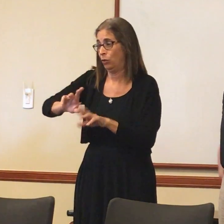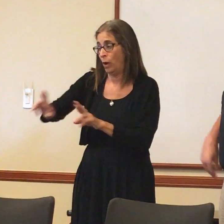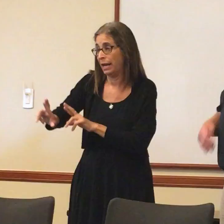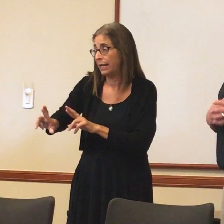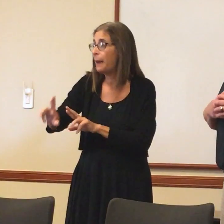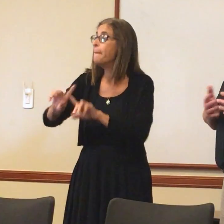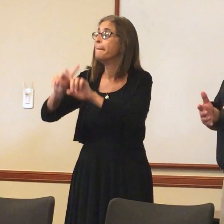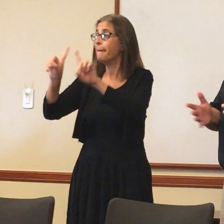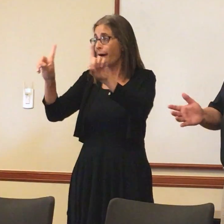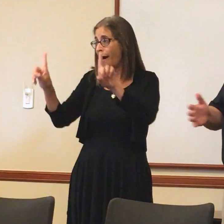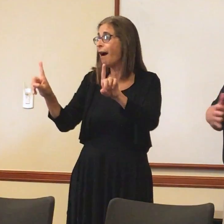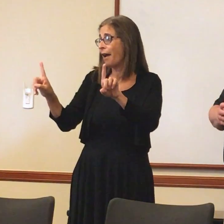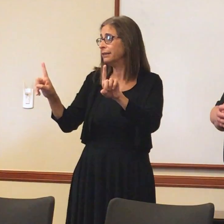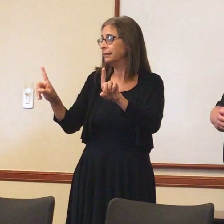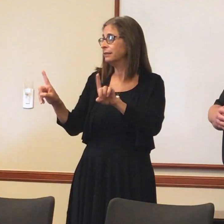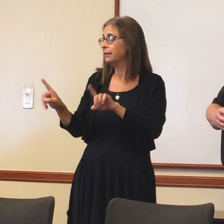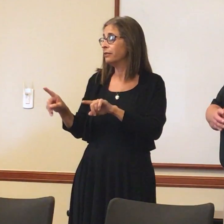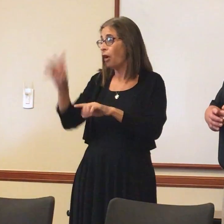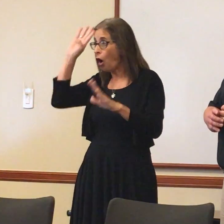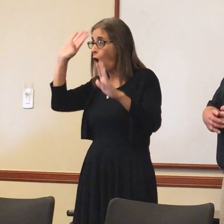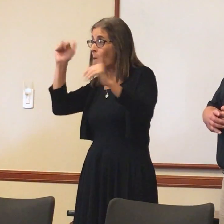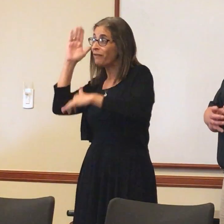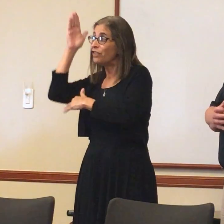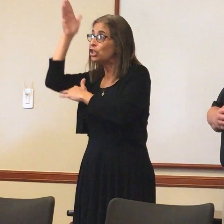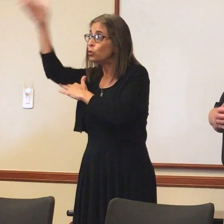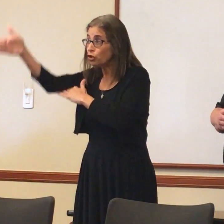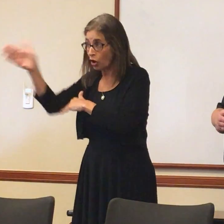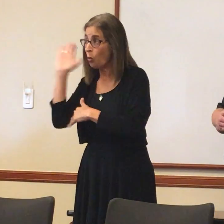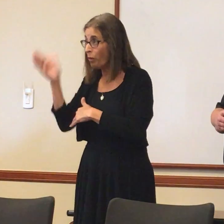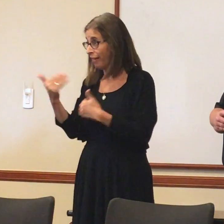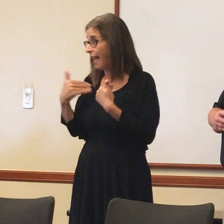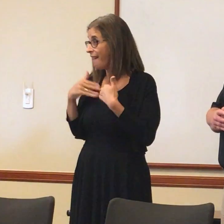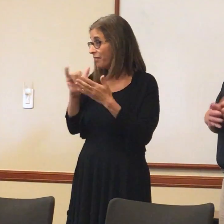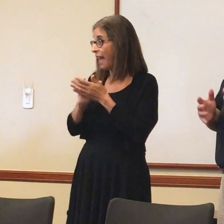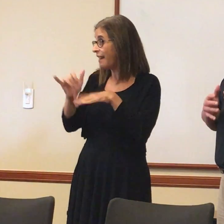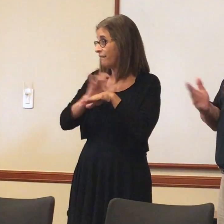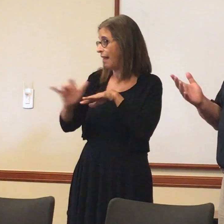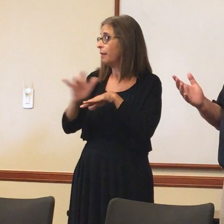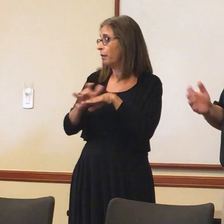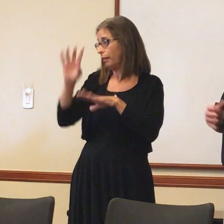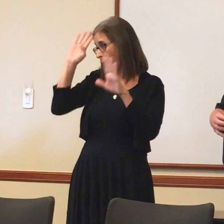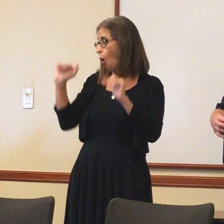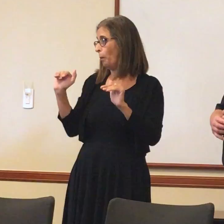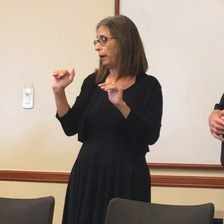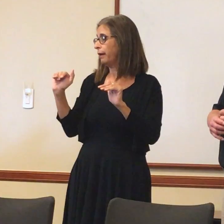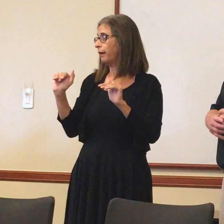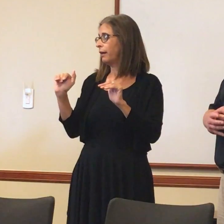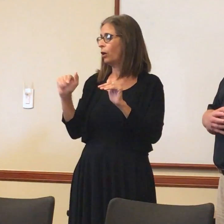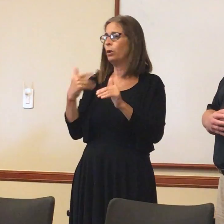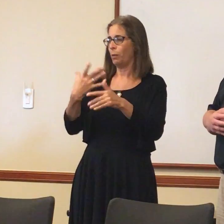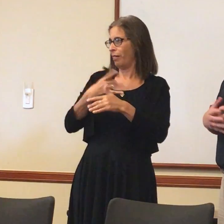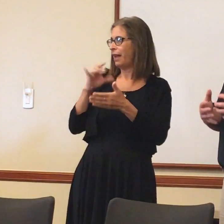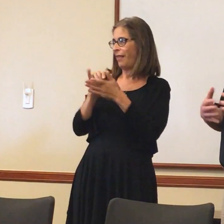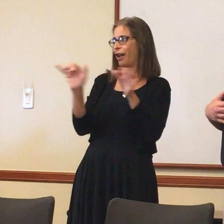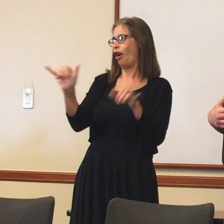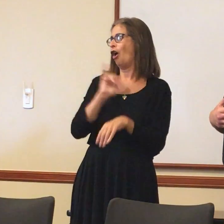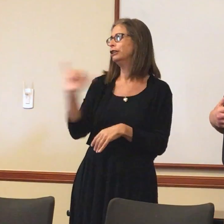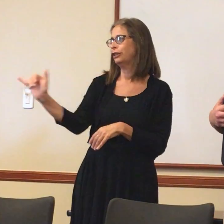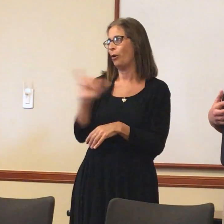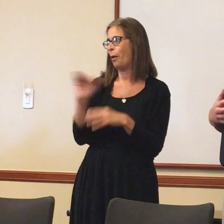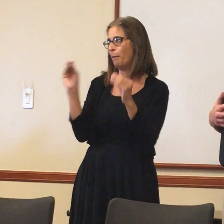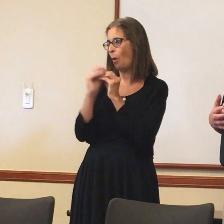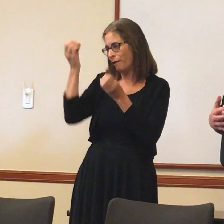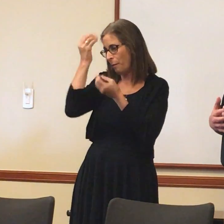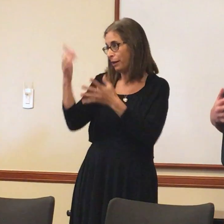it's something that Yeah, I know, we have. hopefully in the future, yes, that will be available, and, you know, we would like that. I mean, for us, the